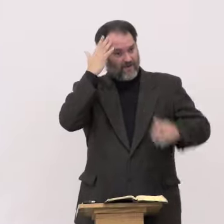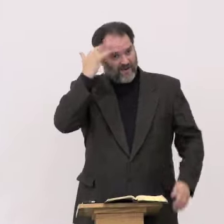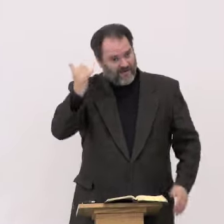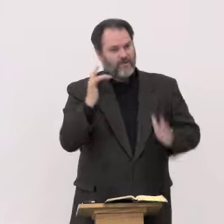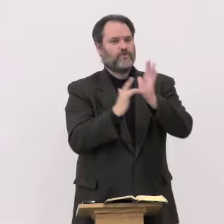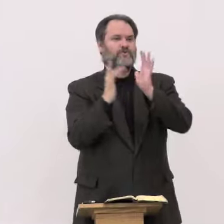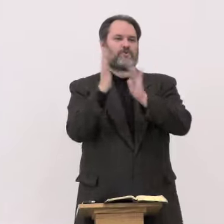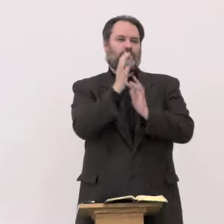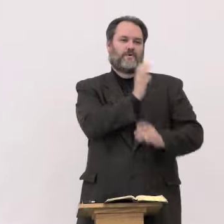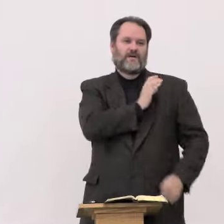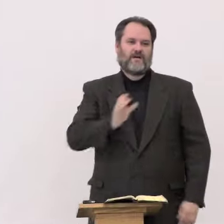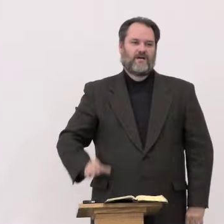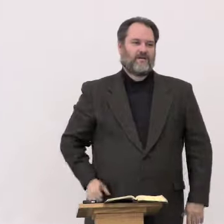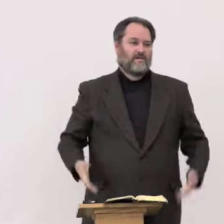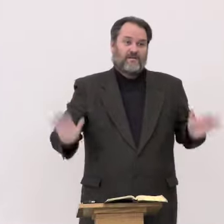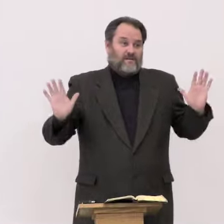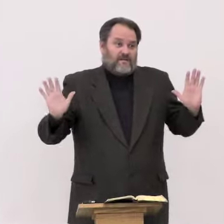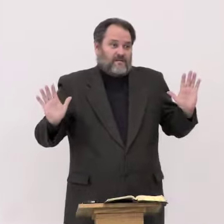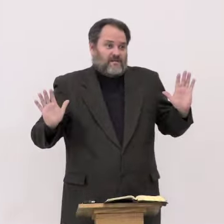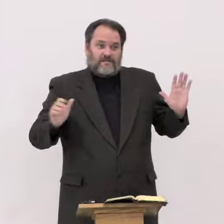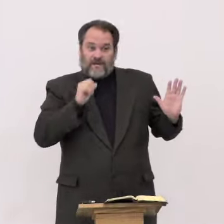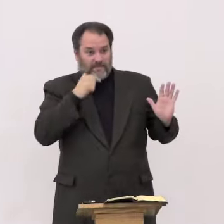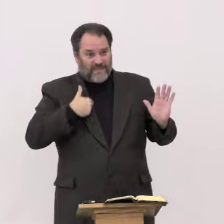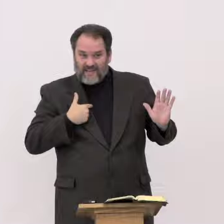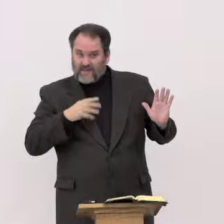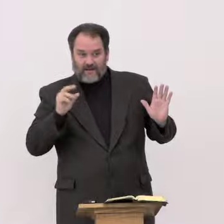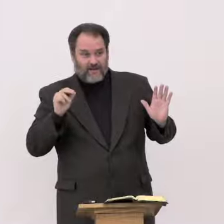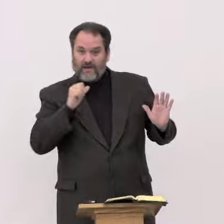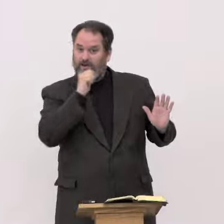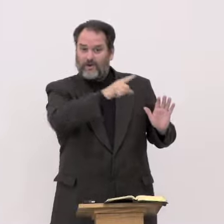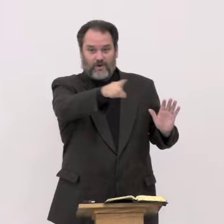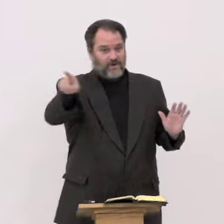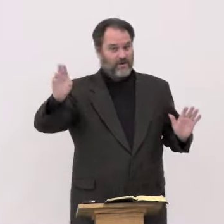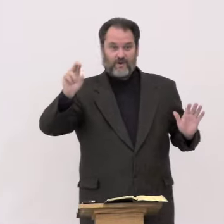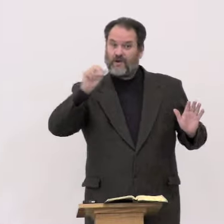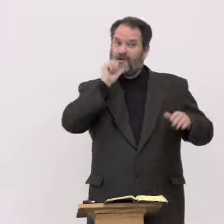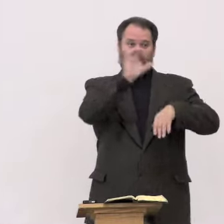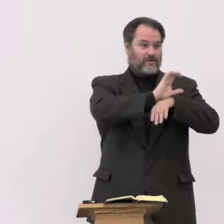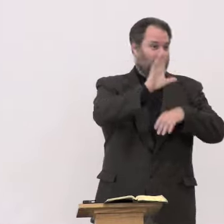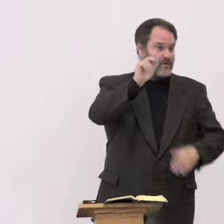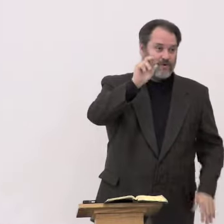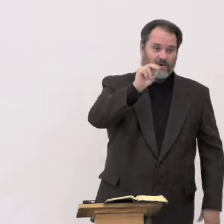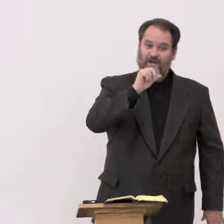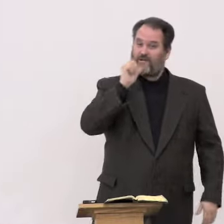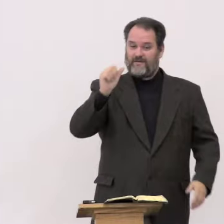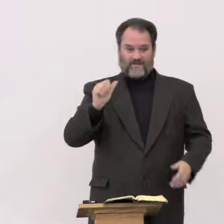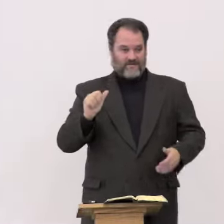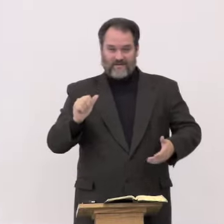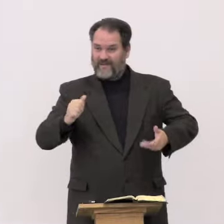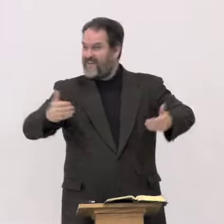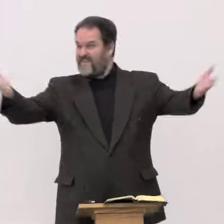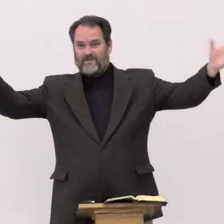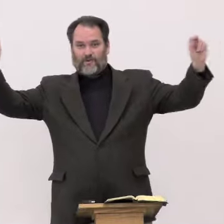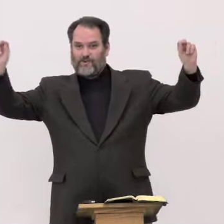sure, and because you're a pastor, I'm thinking, no, it's not because I'm a pastor, it's because Jesus Christ